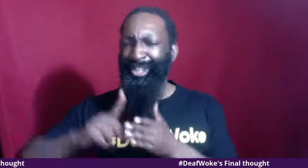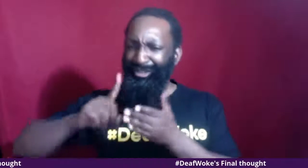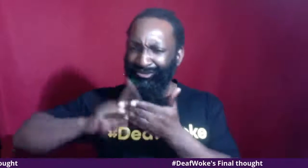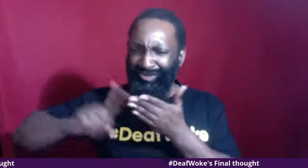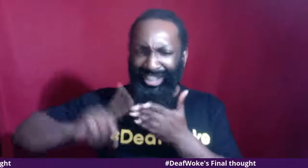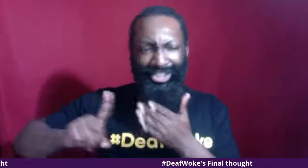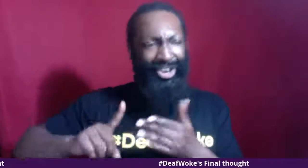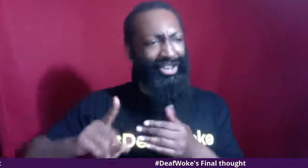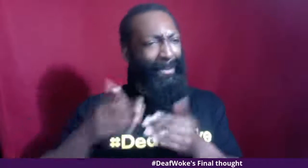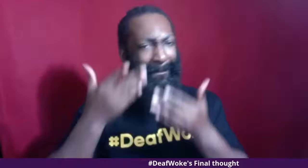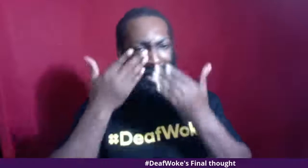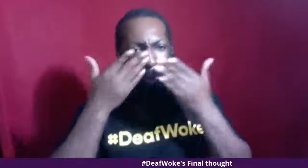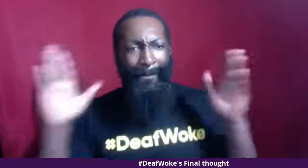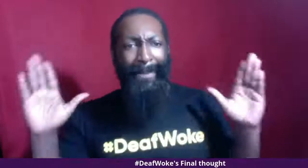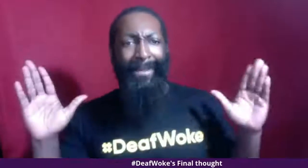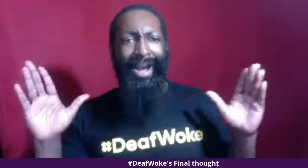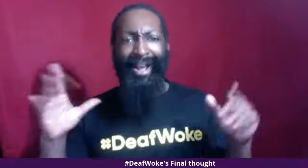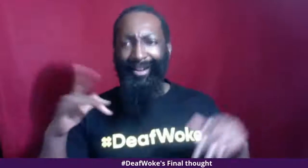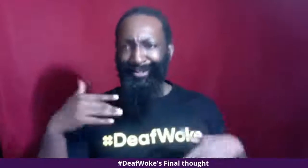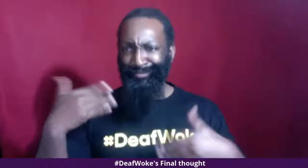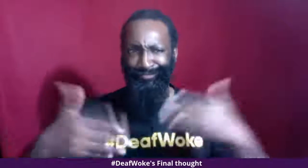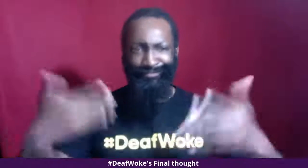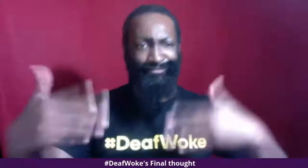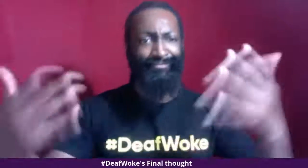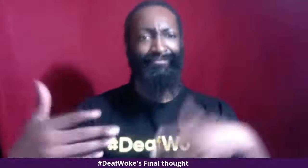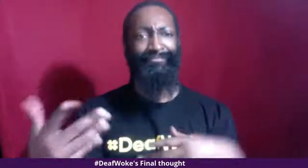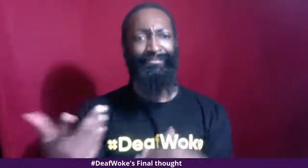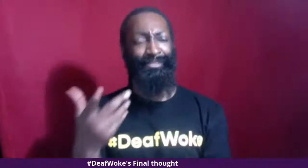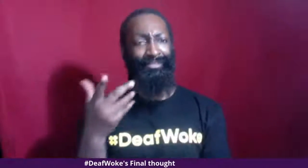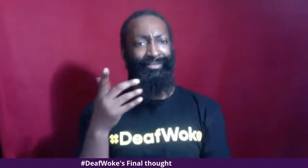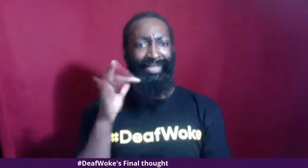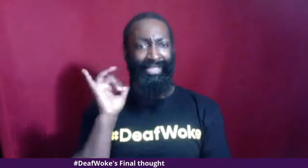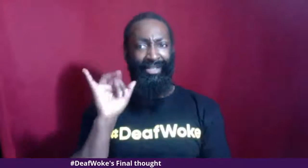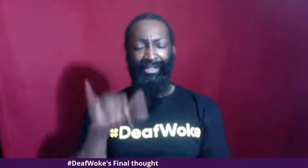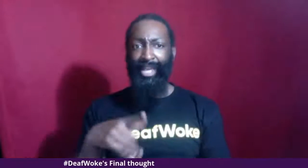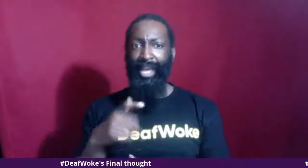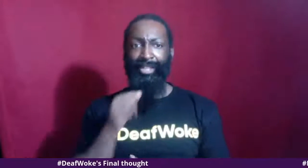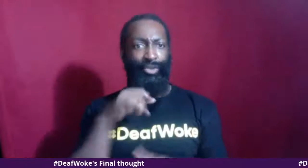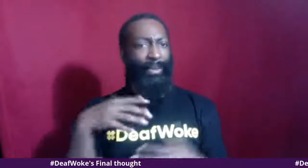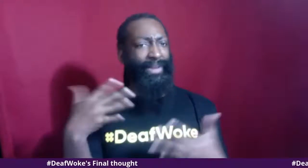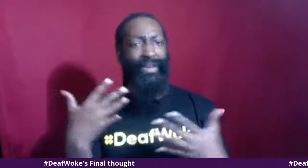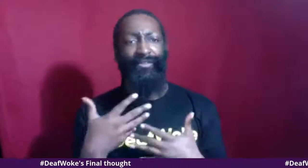It's okay to start from scratch, research, be open-minded.